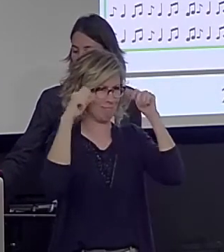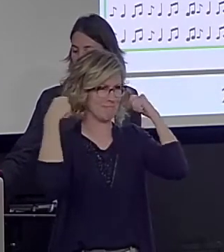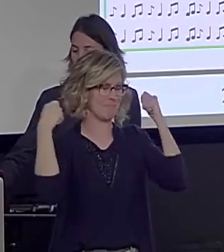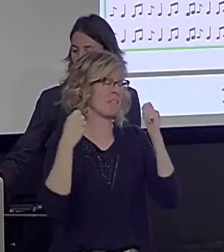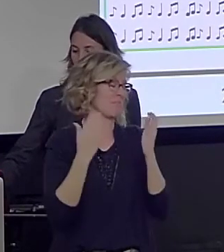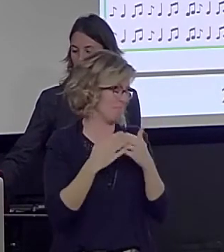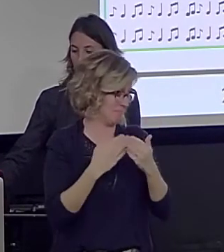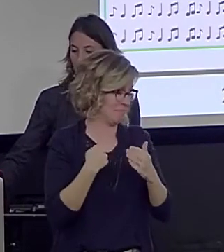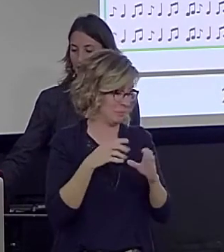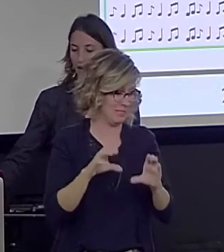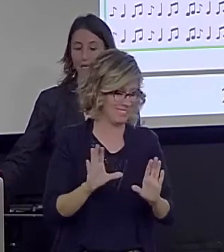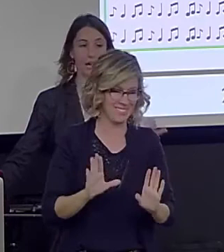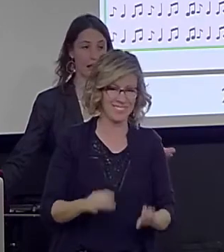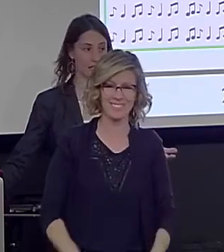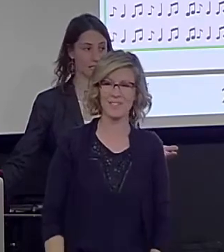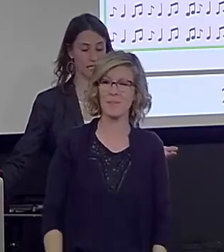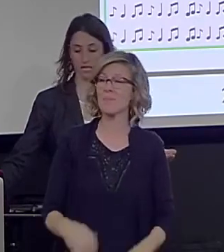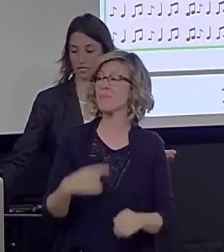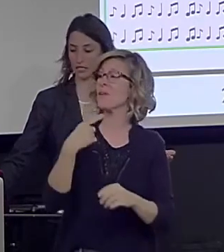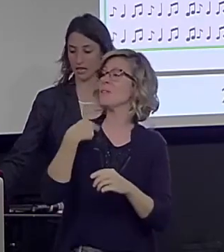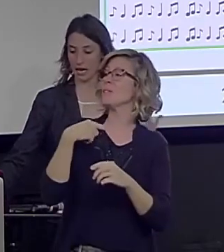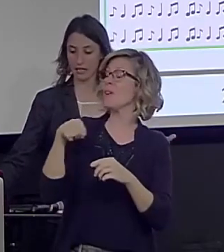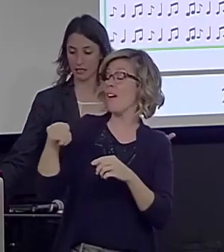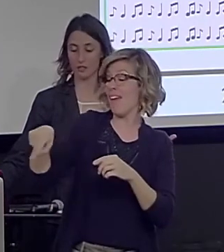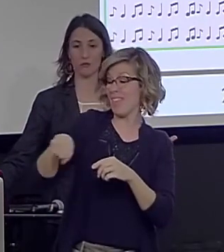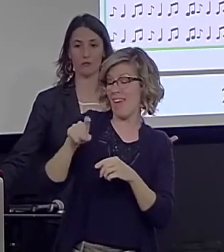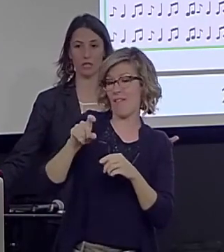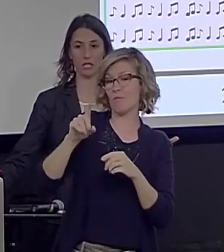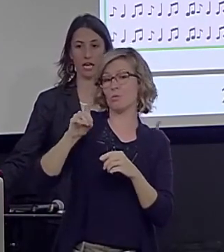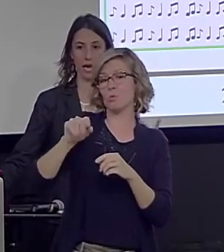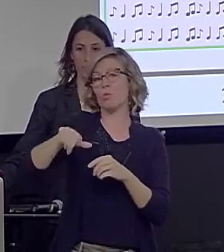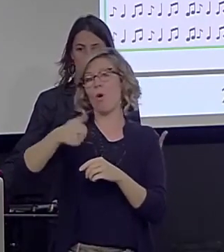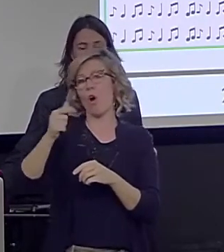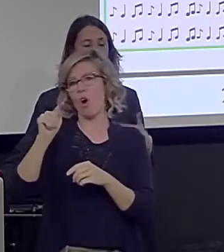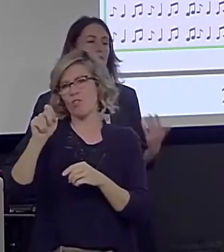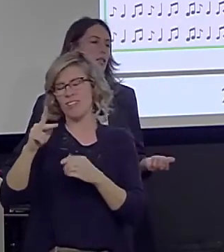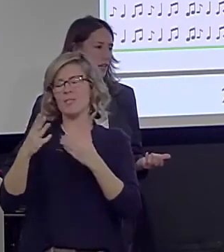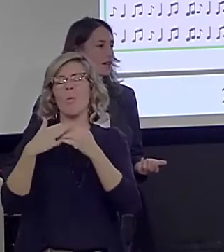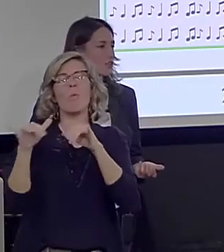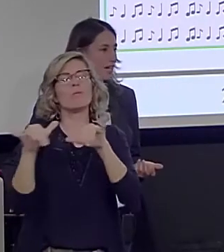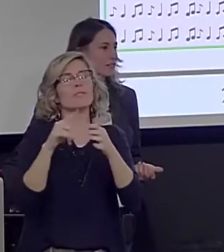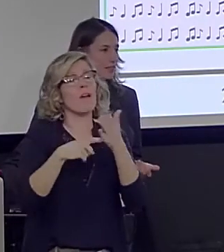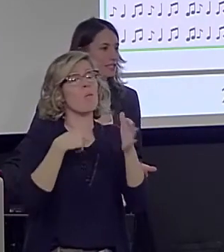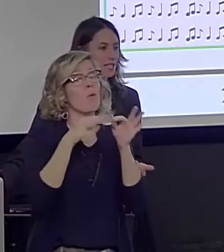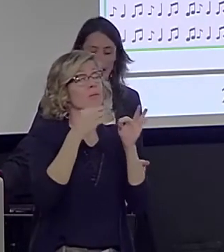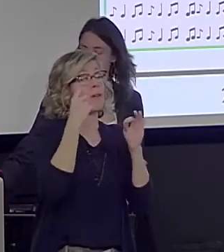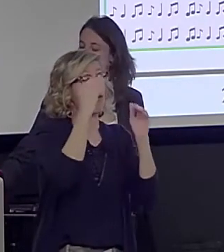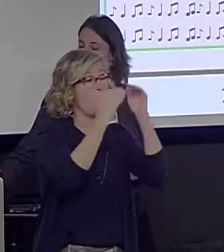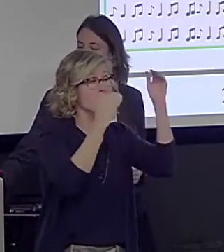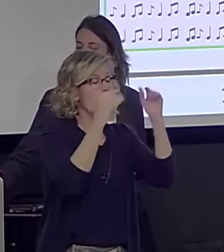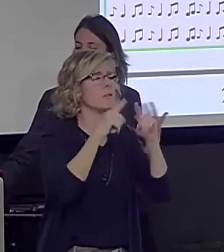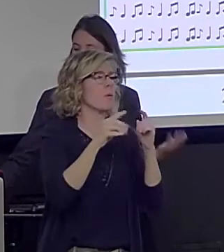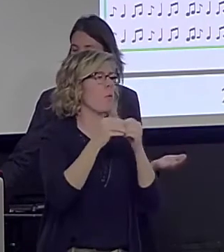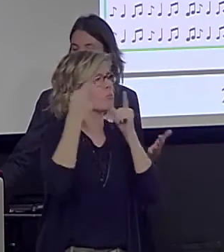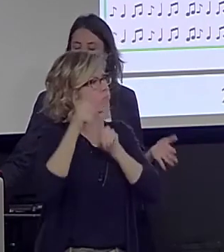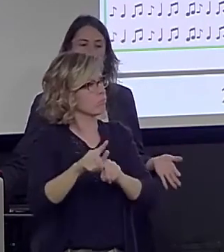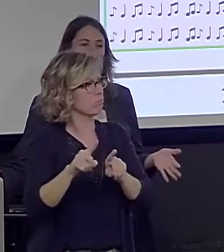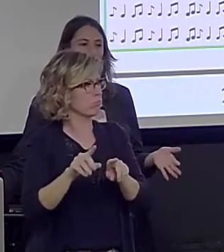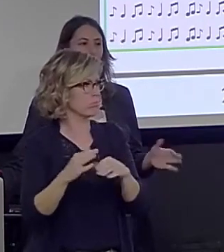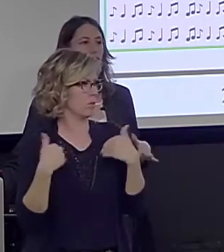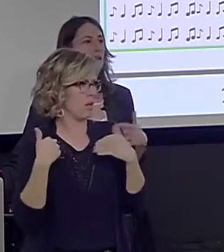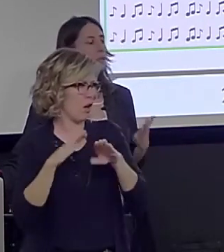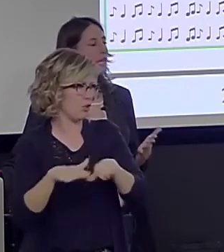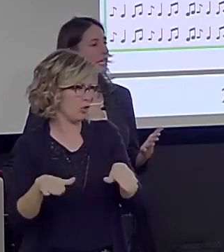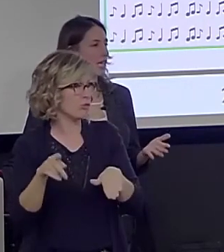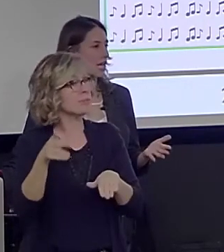did an analogous task to the adults, but in a child-friendly task. So they would listen to a